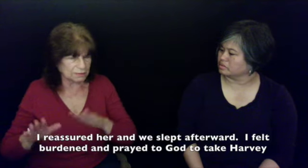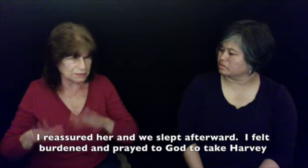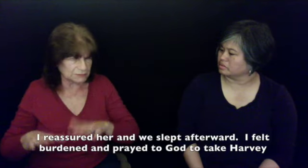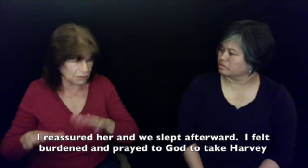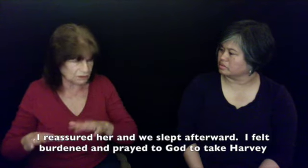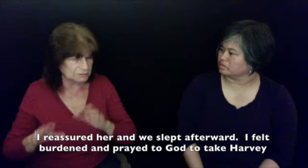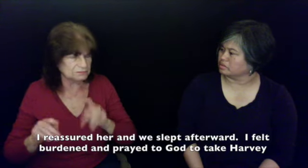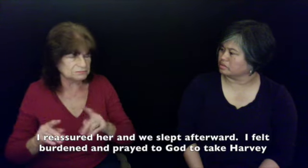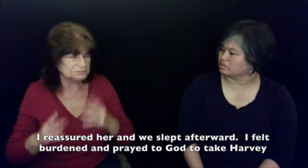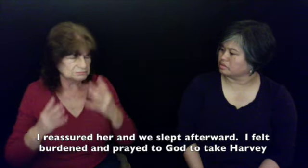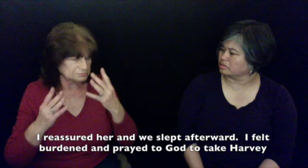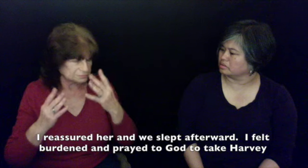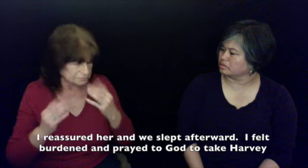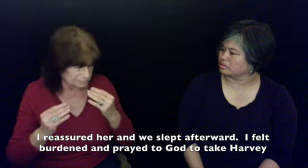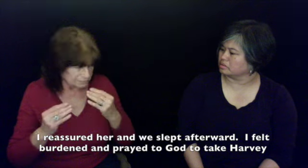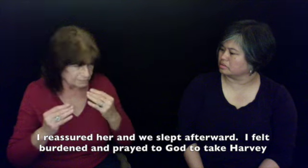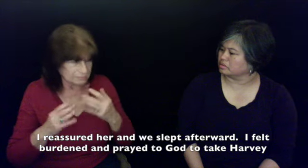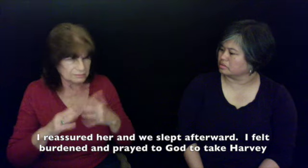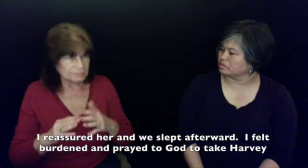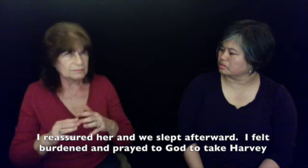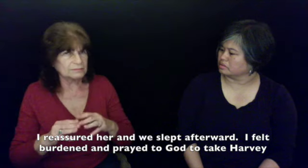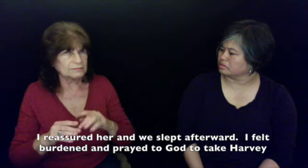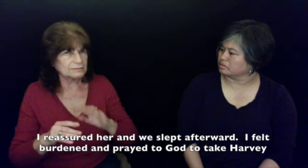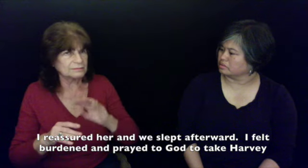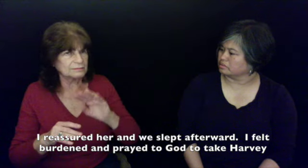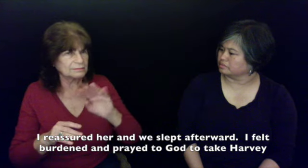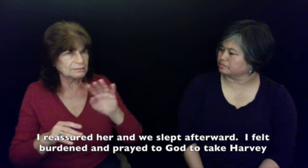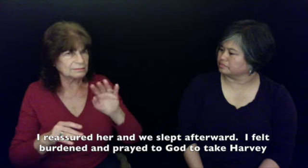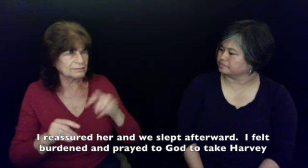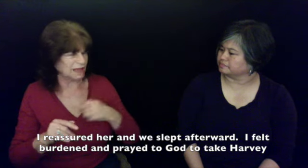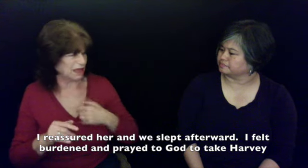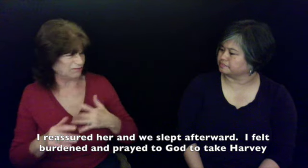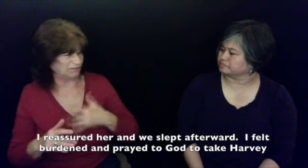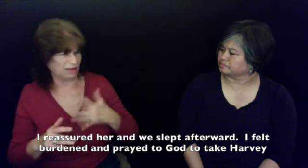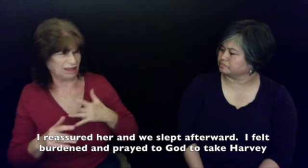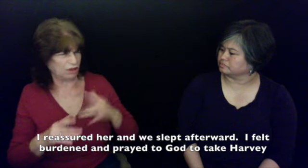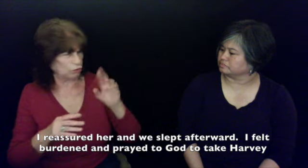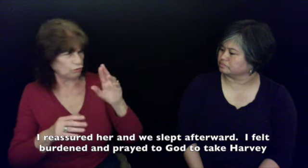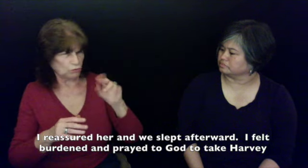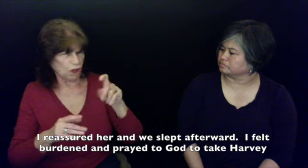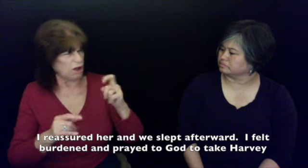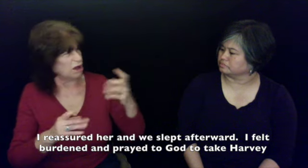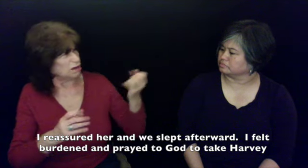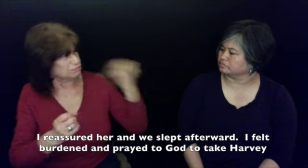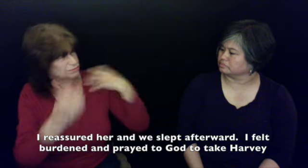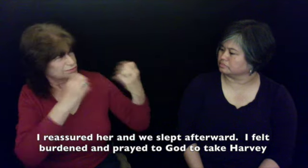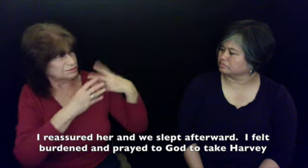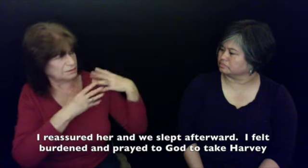I reassured her and we went to sleep afterwards. I felt burdened and prayed to God to take Harvey.